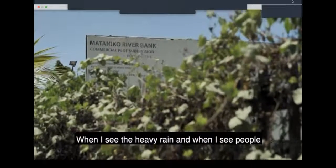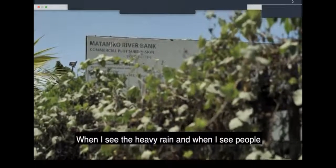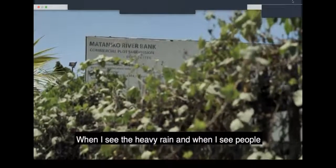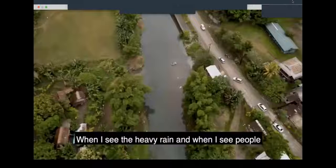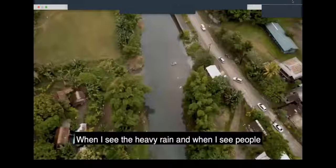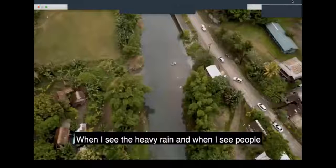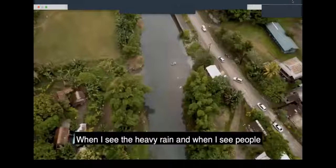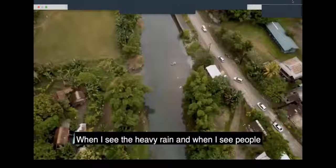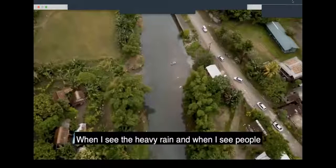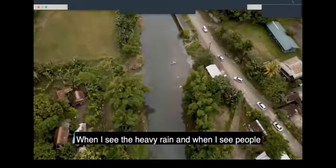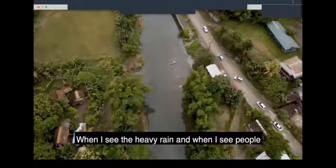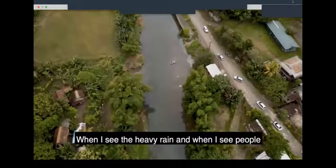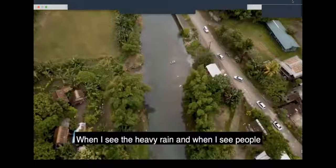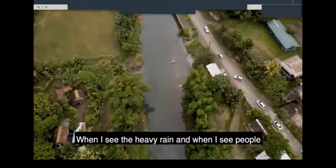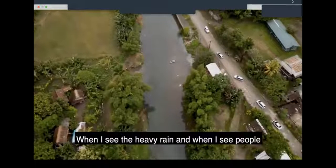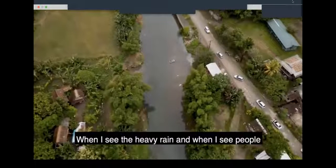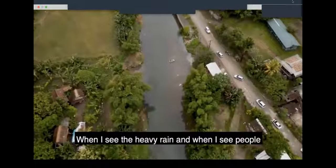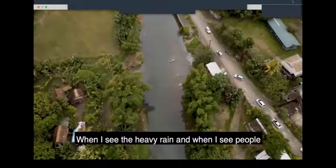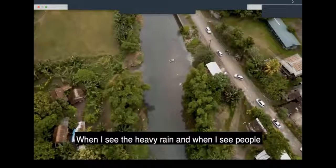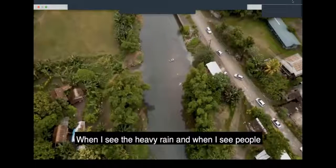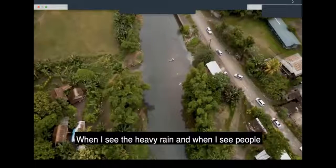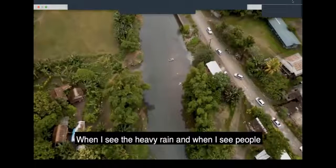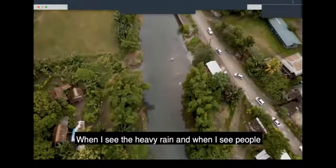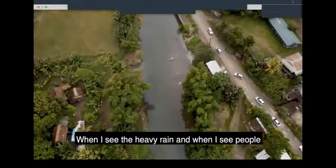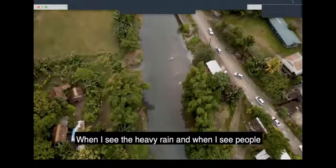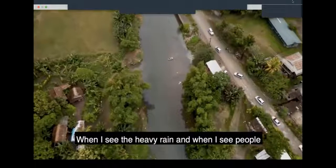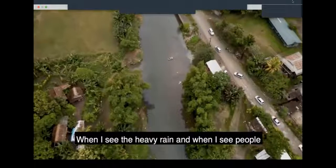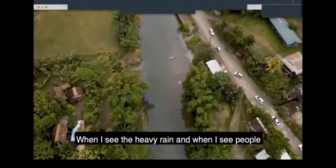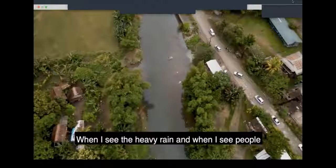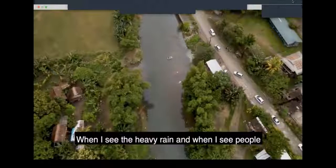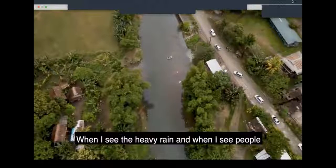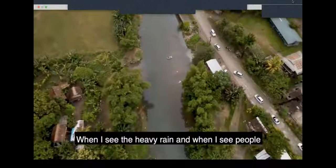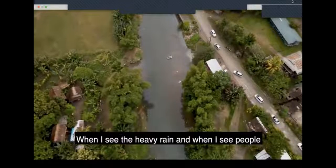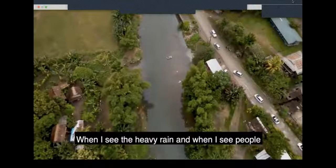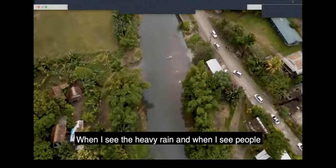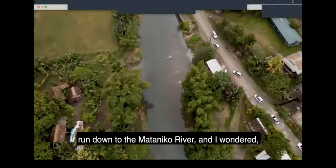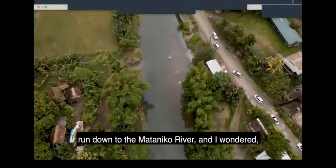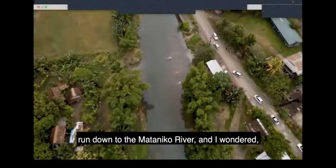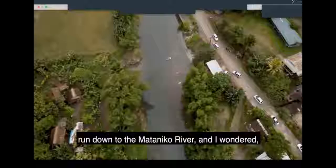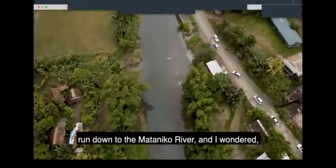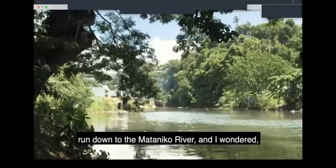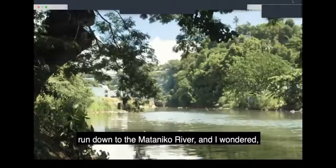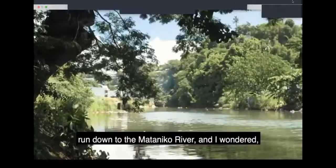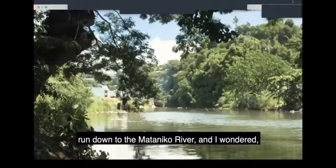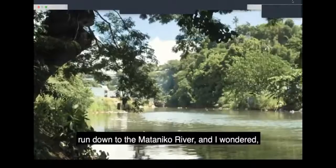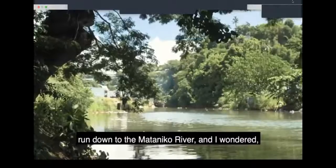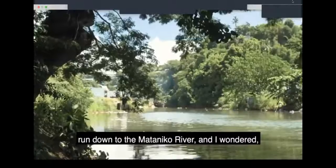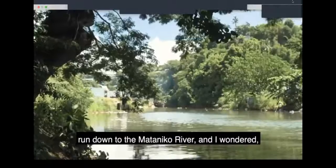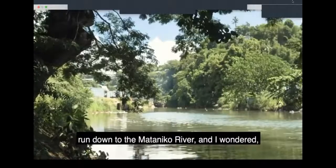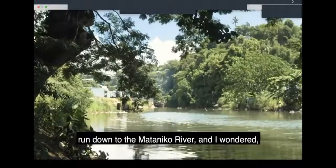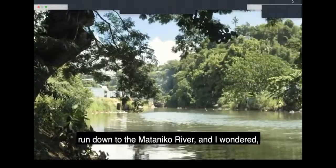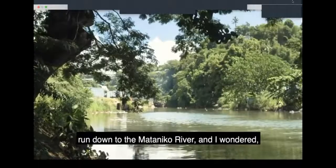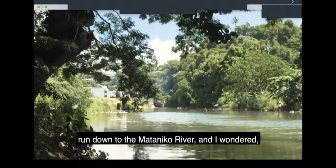the heavy rain and when I see the people I'm down to